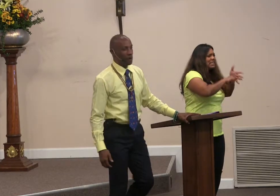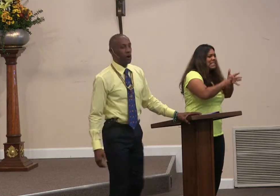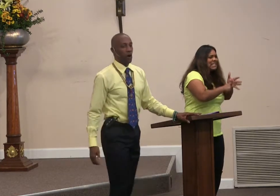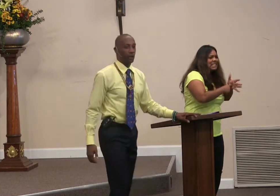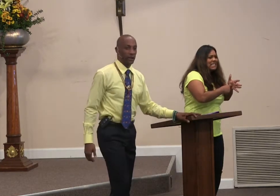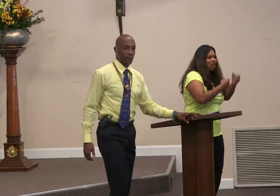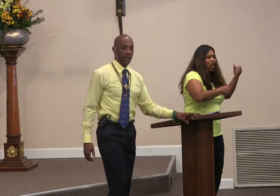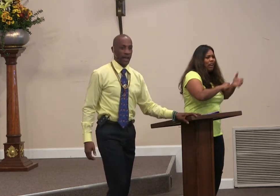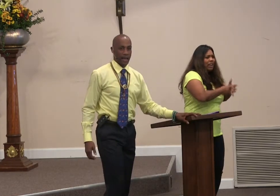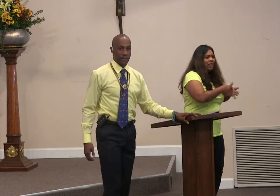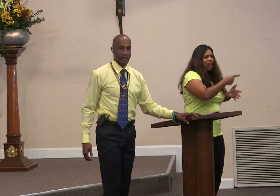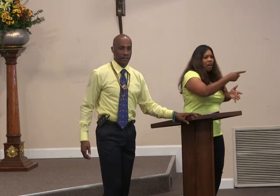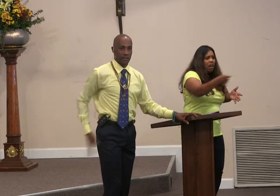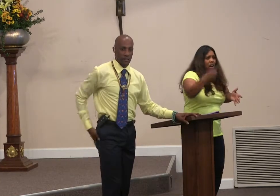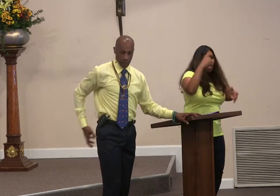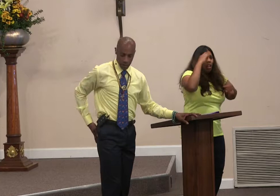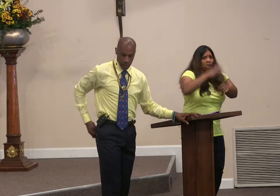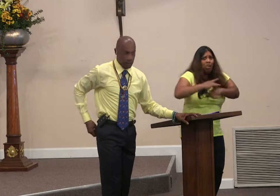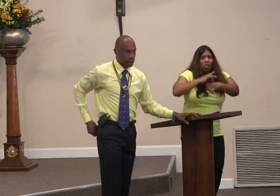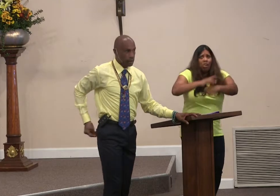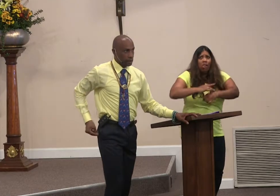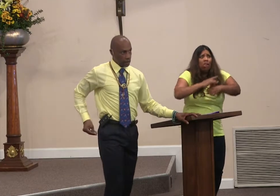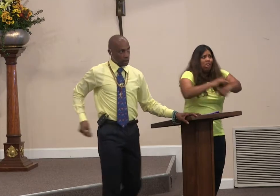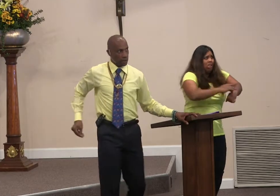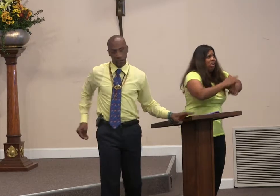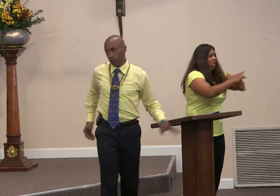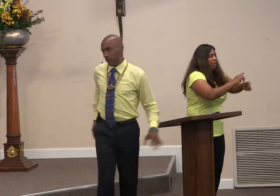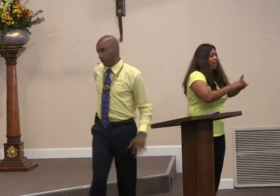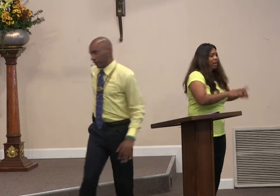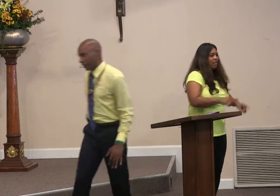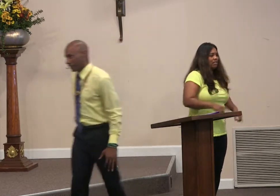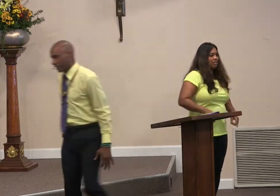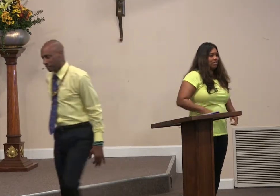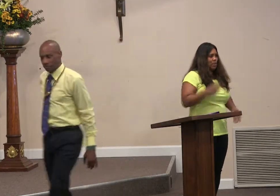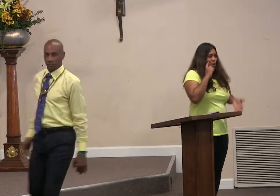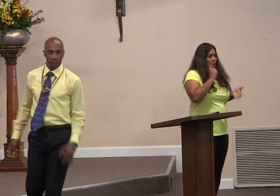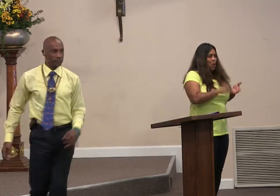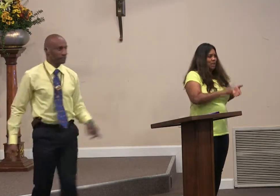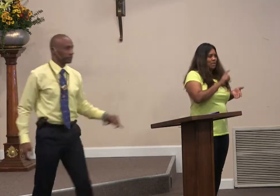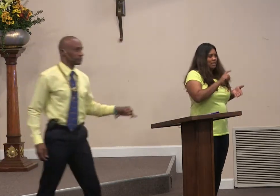find them, only to realize, oh, they're right there.